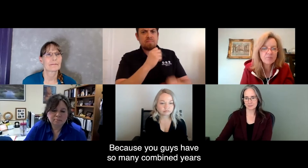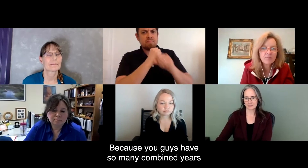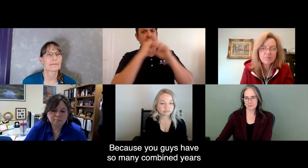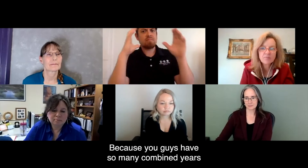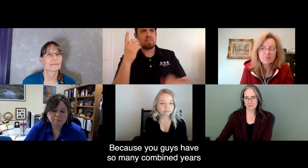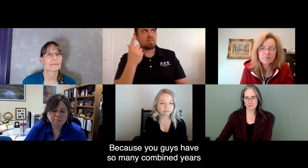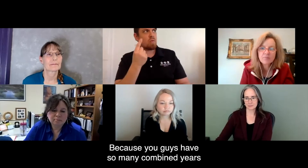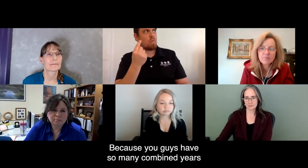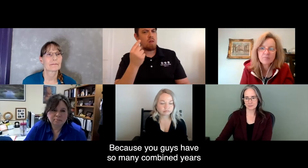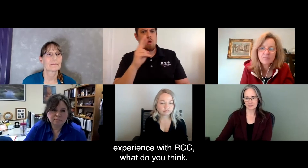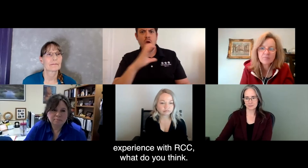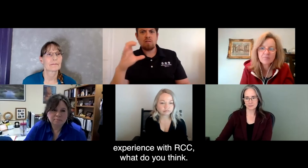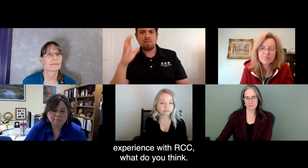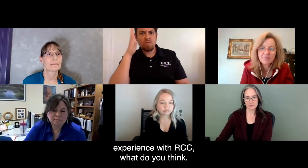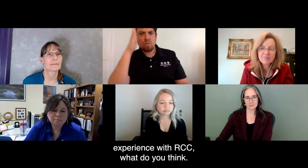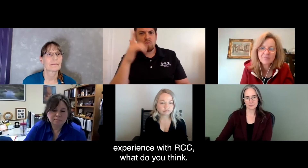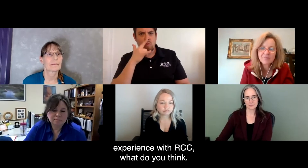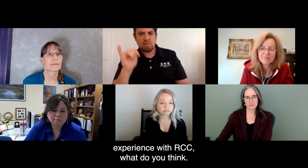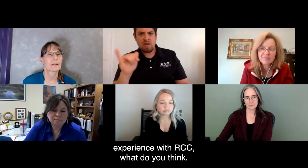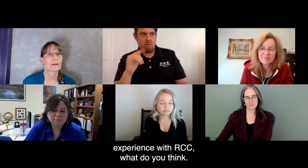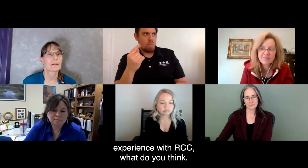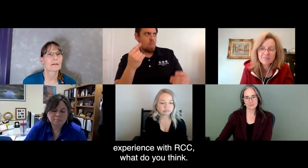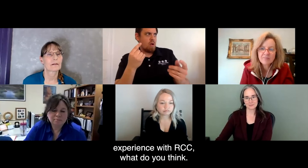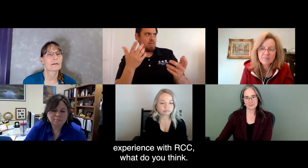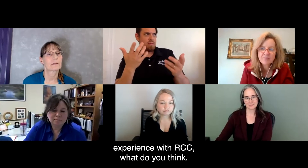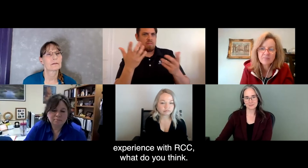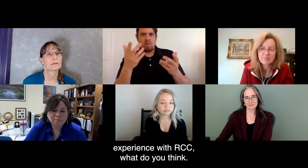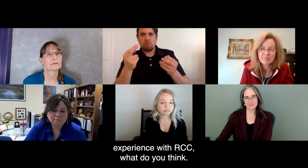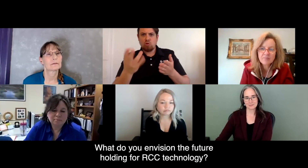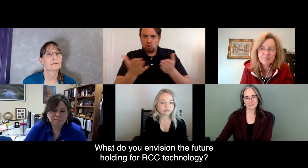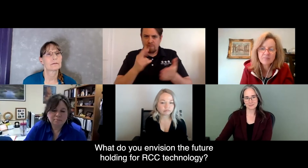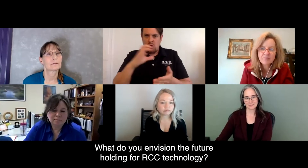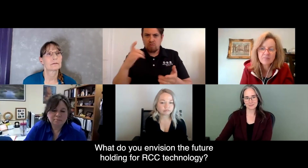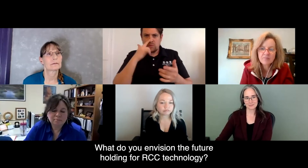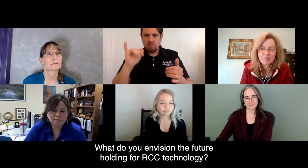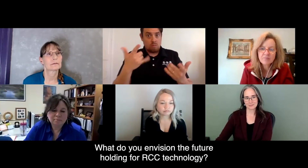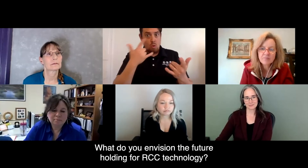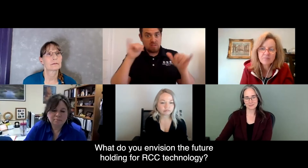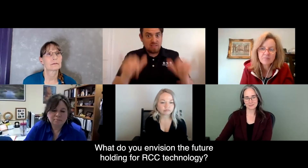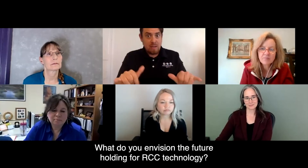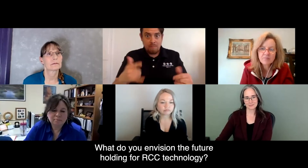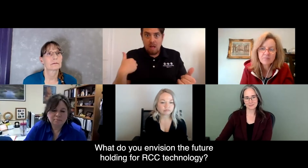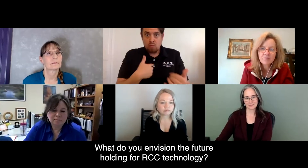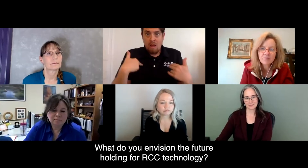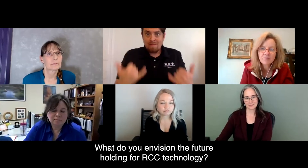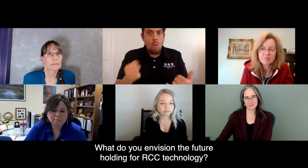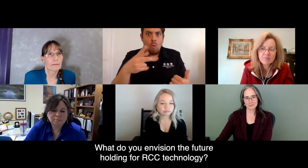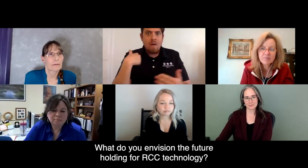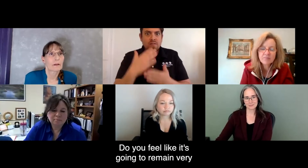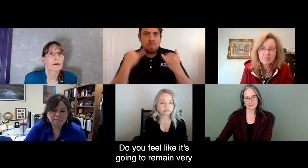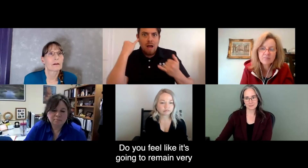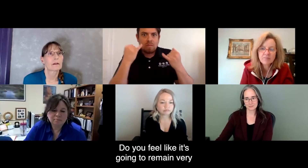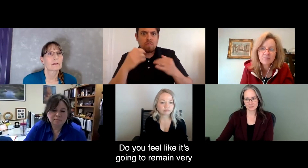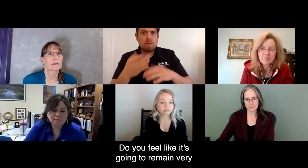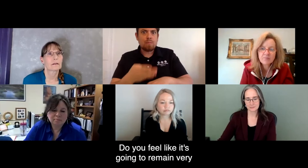Because you guys have so many combined years experience with RCC, what do you envision the future holding for RCC technology?